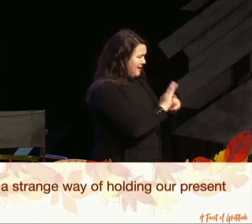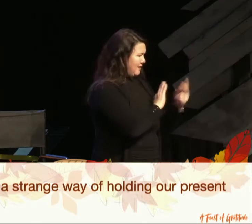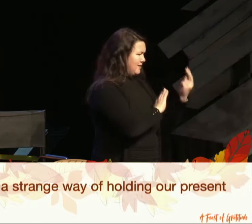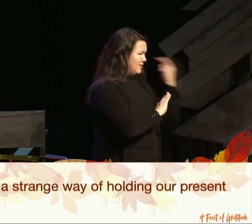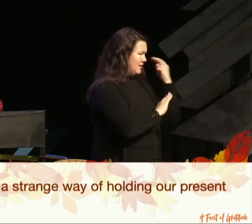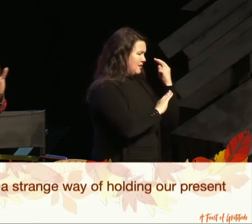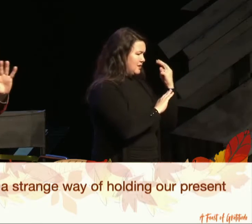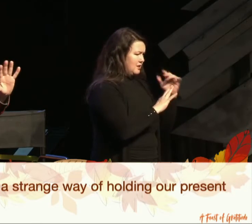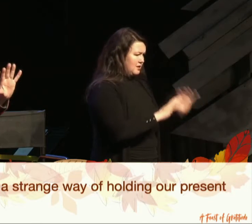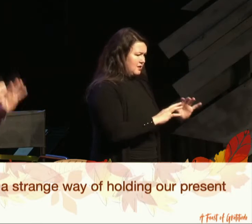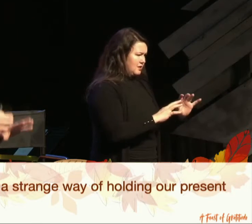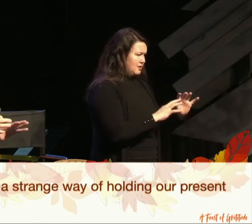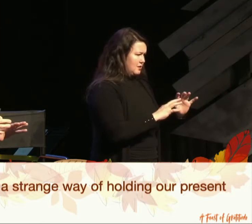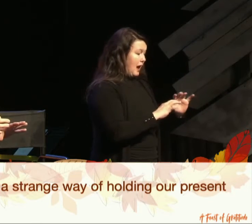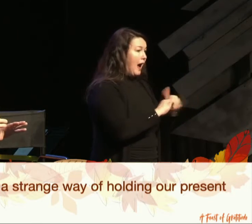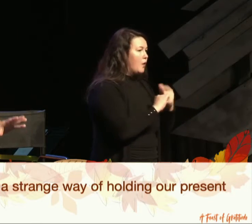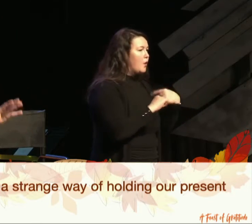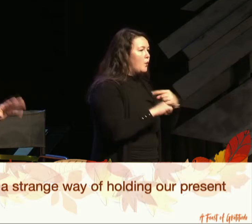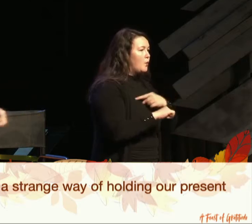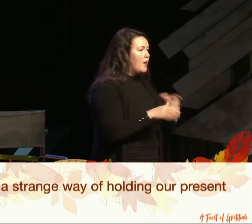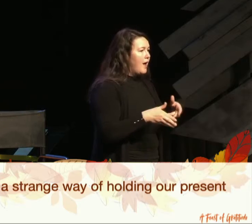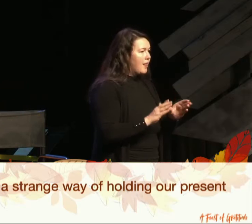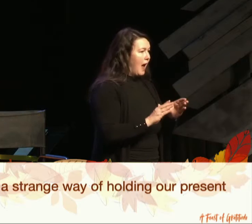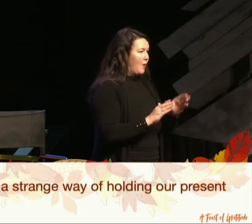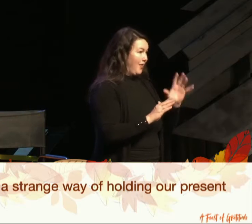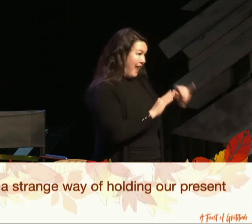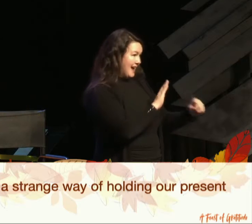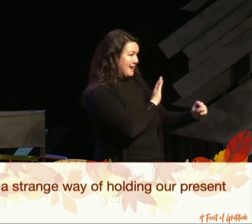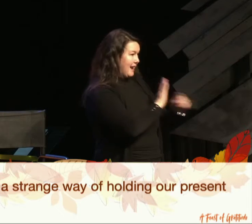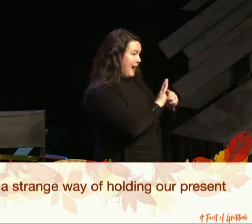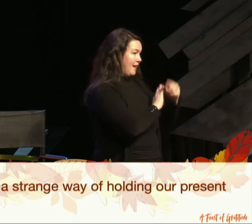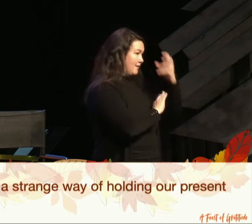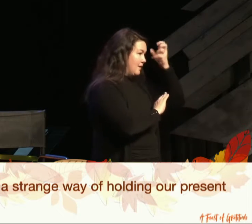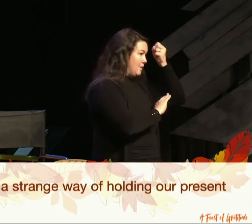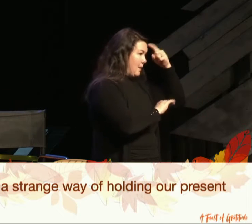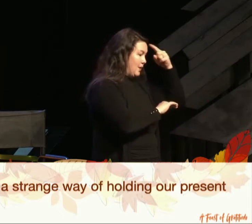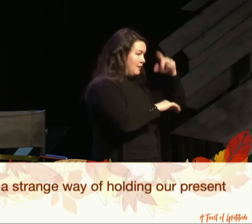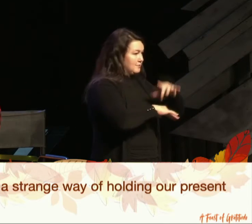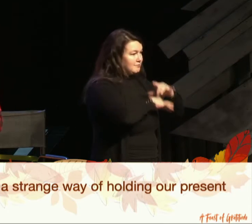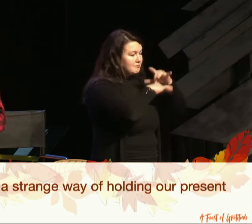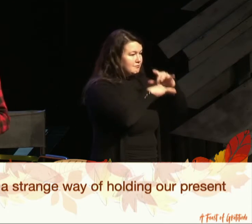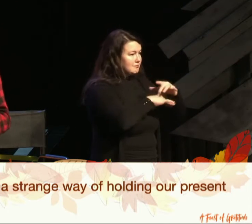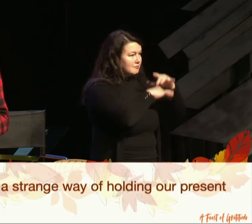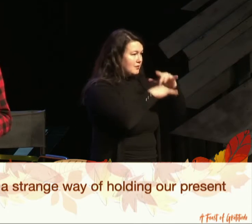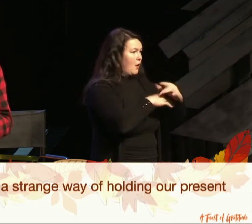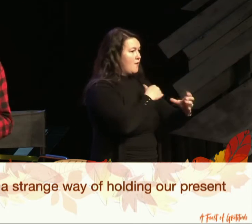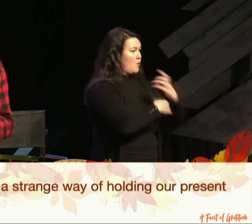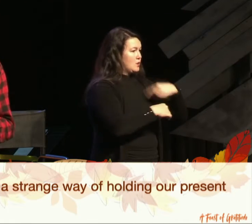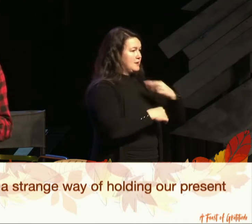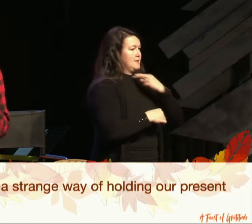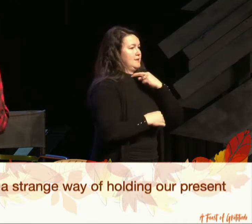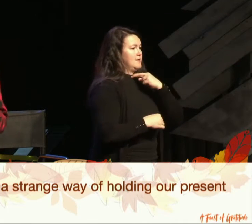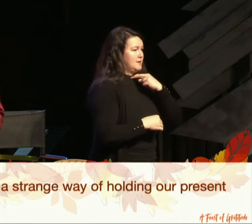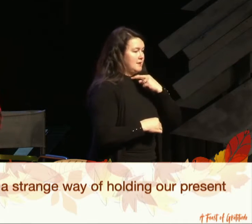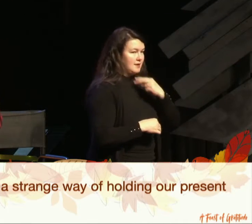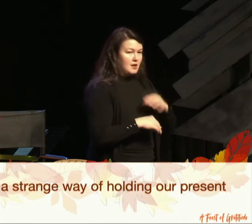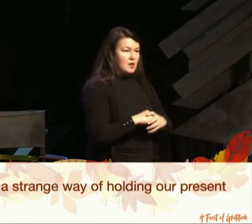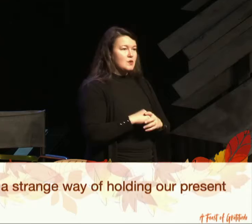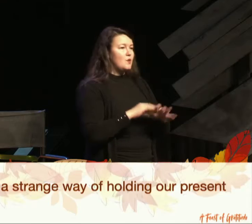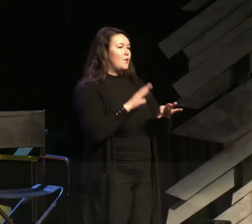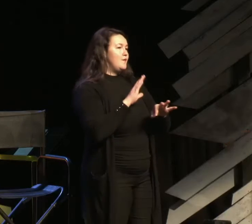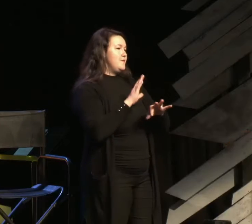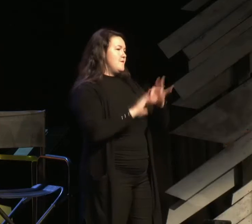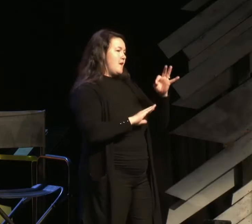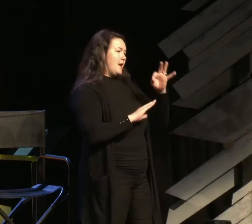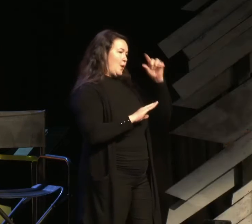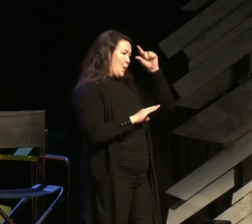not allow that to hold us hostage in this moment? So I want to look at a passage of Scripture today, see if we can't find some wisdom from